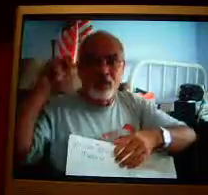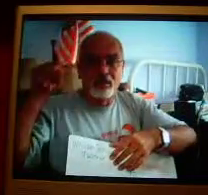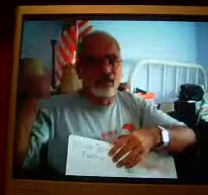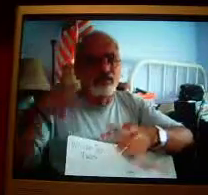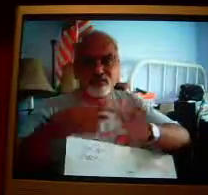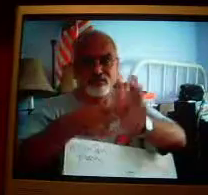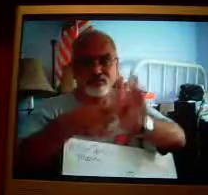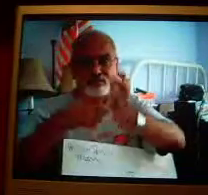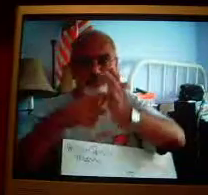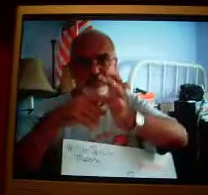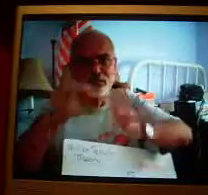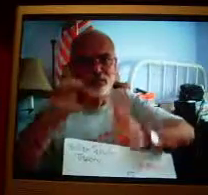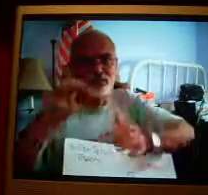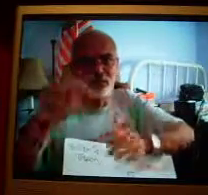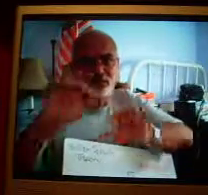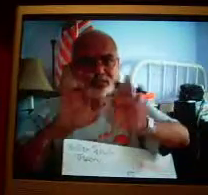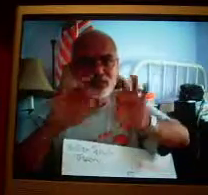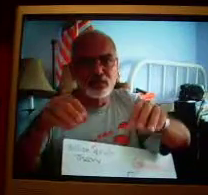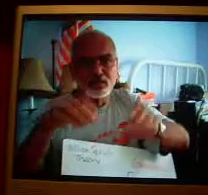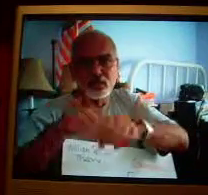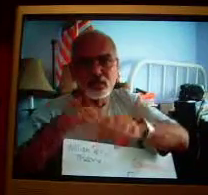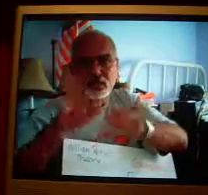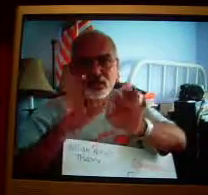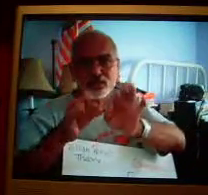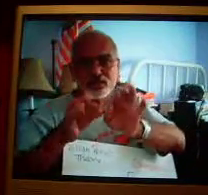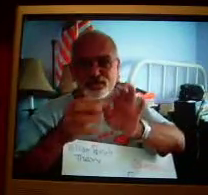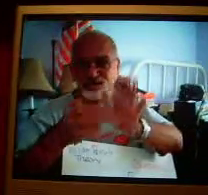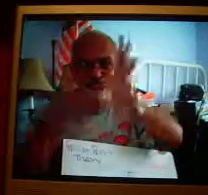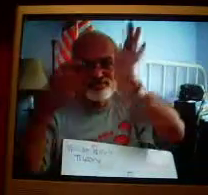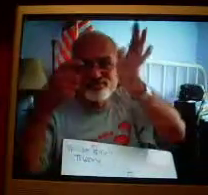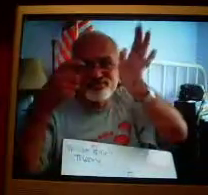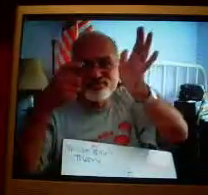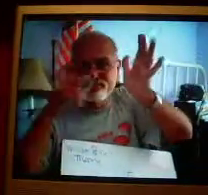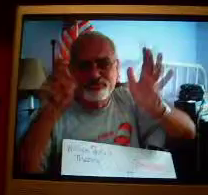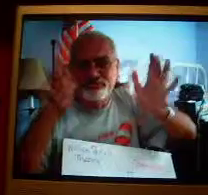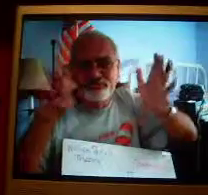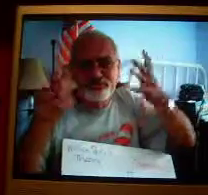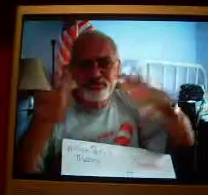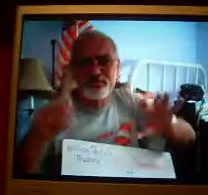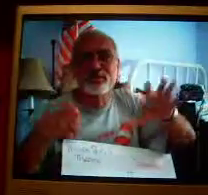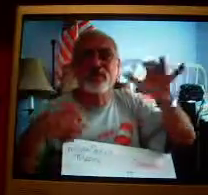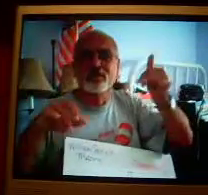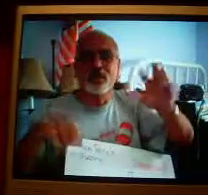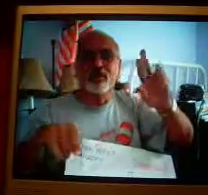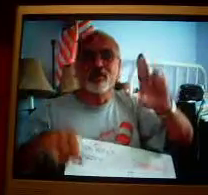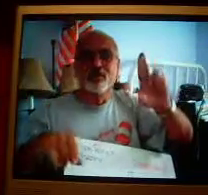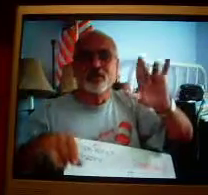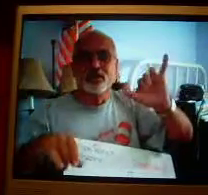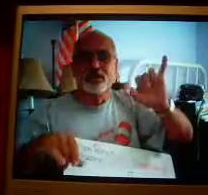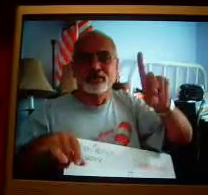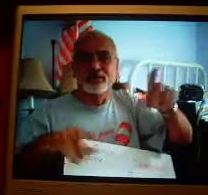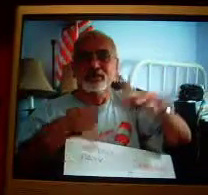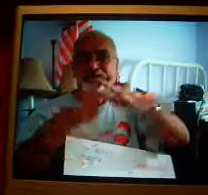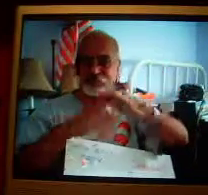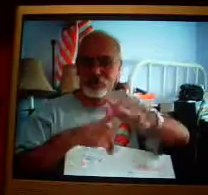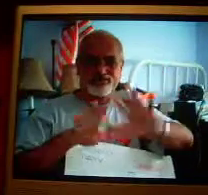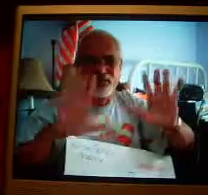And at Gallaudet, they require a master's degree in interpreting. You must, but now